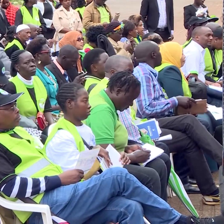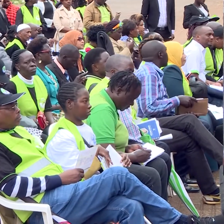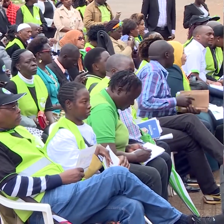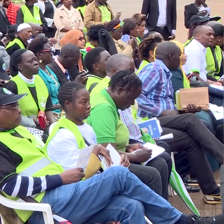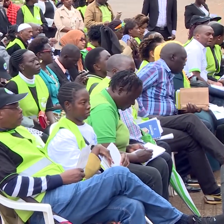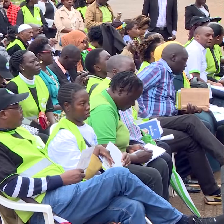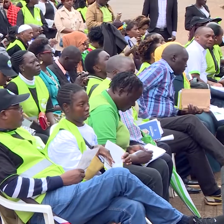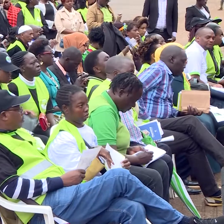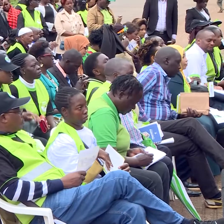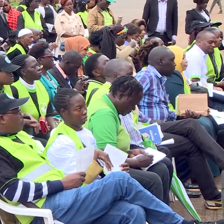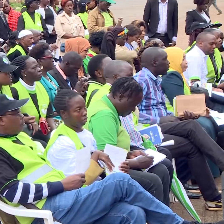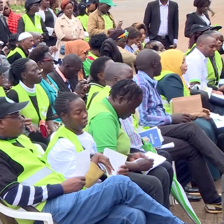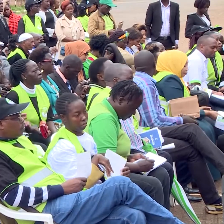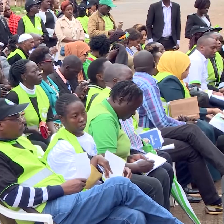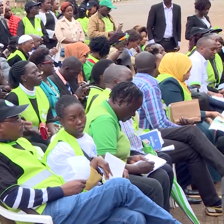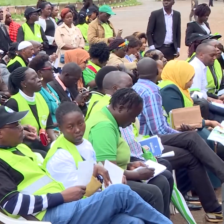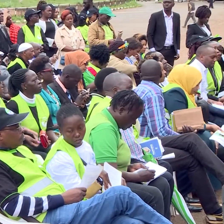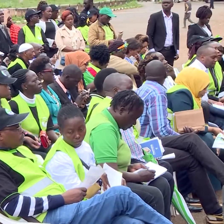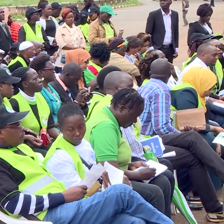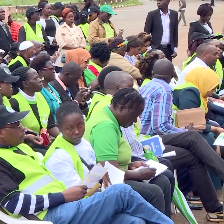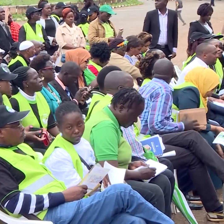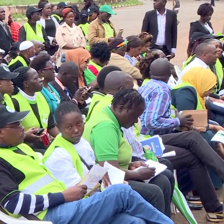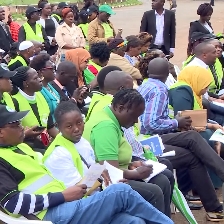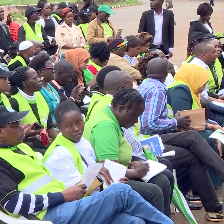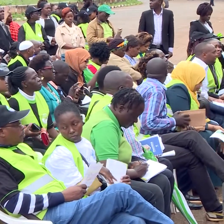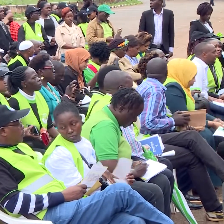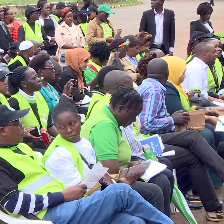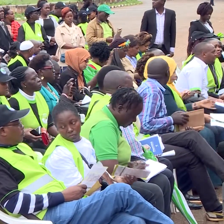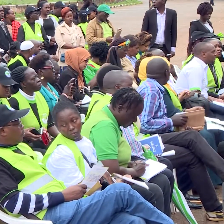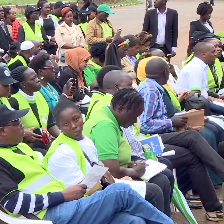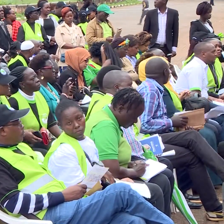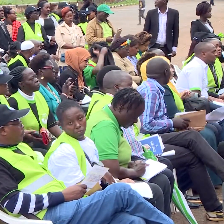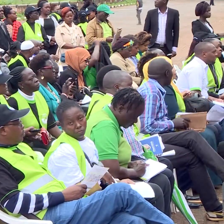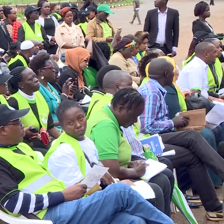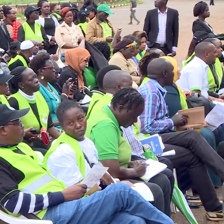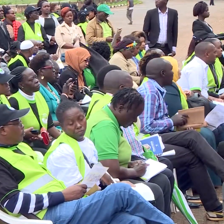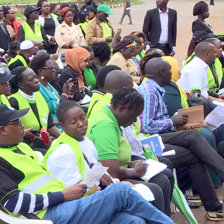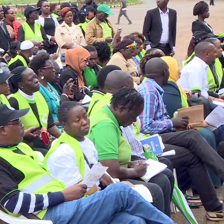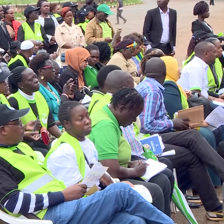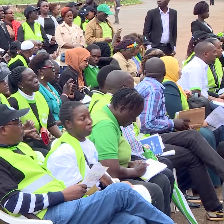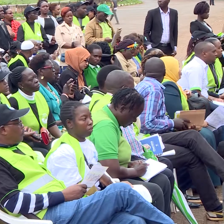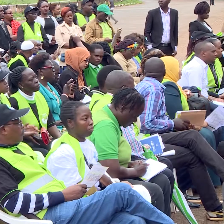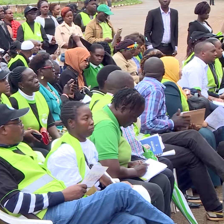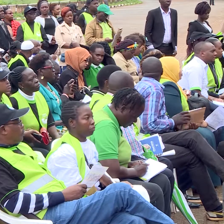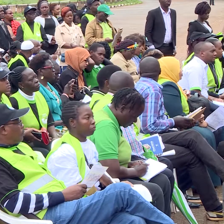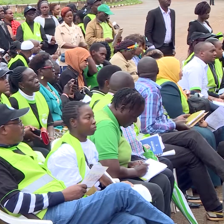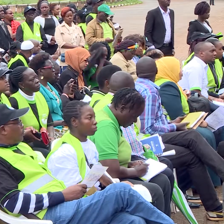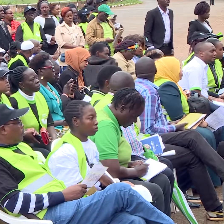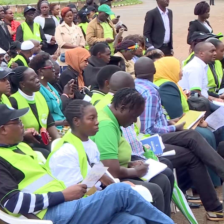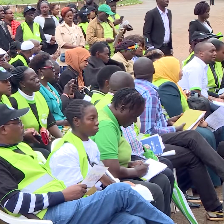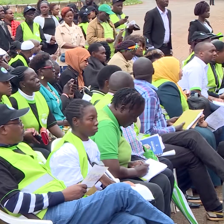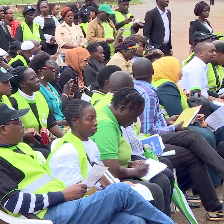making this plan and implementation of AVIU a success. And I also want to take this opportunity to thank our